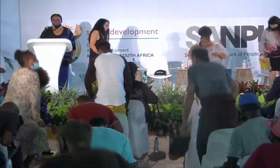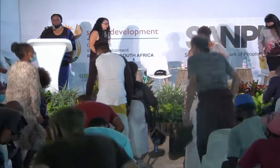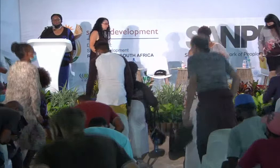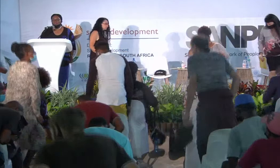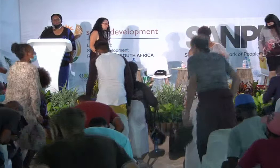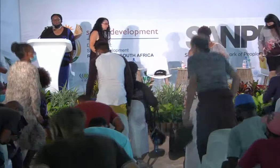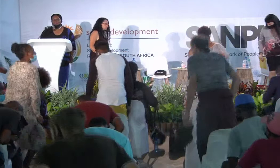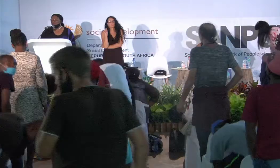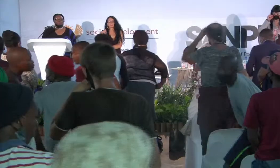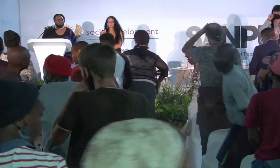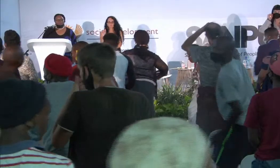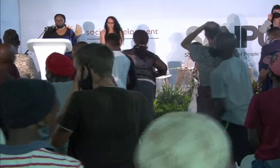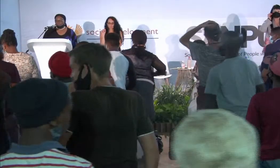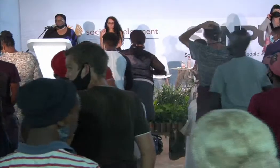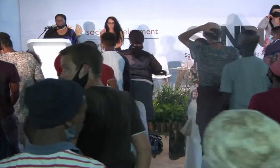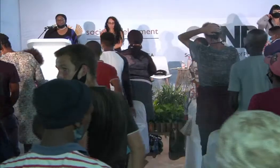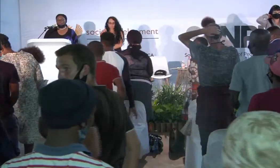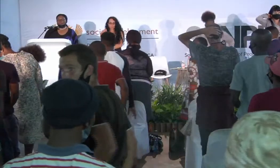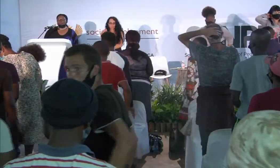Yes, thank you.